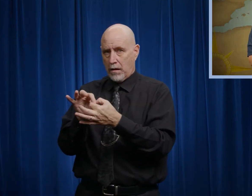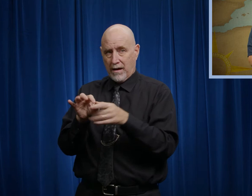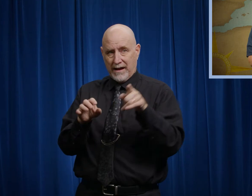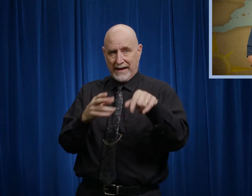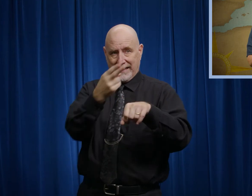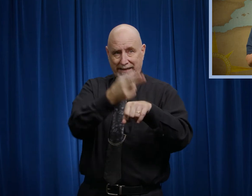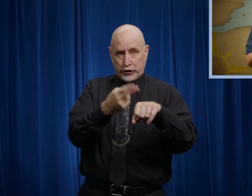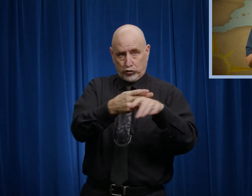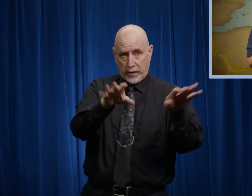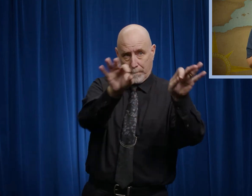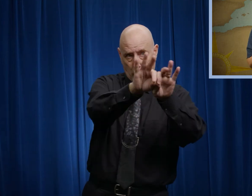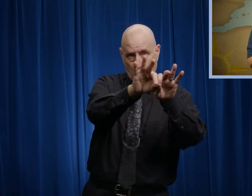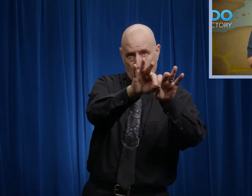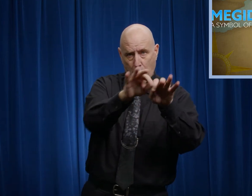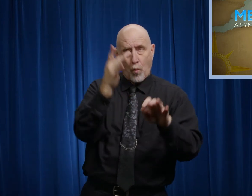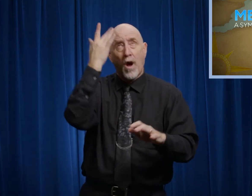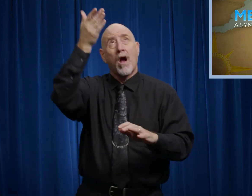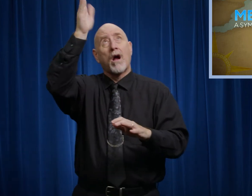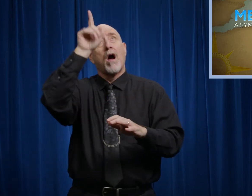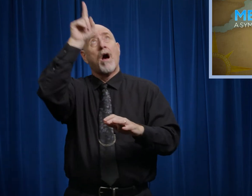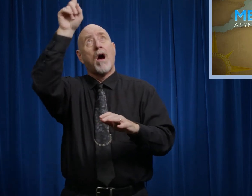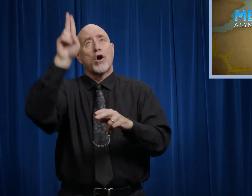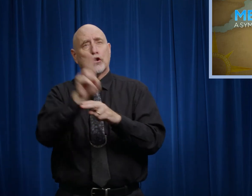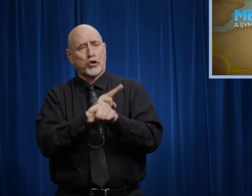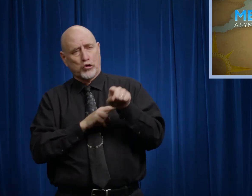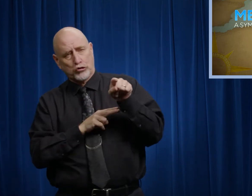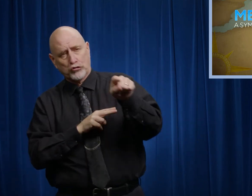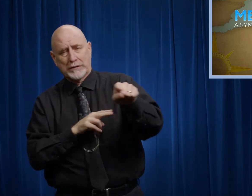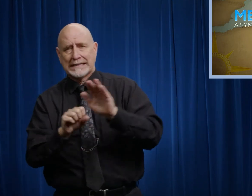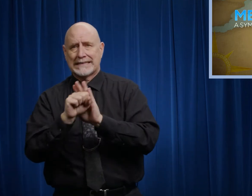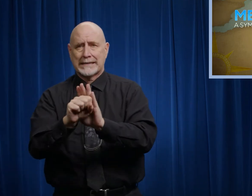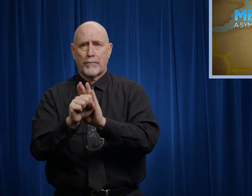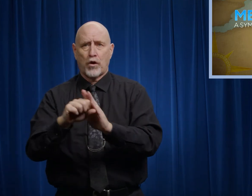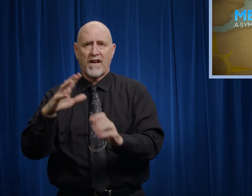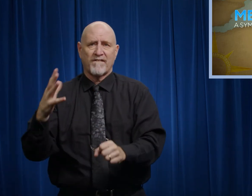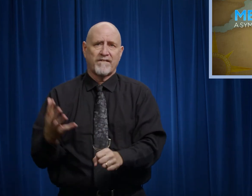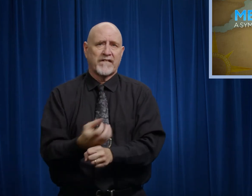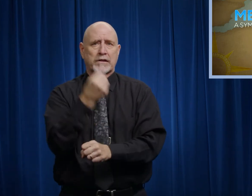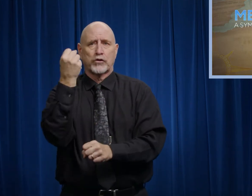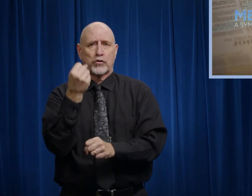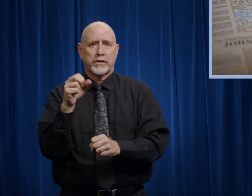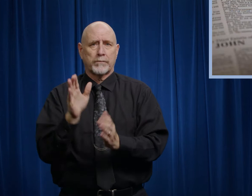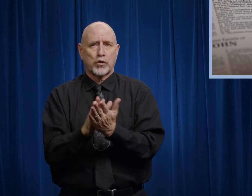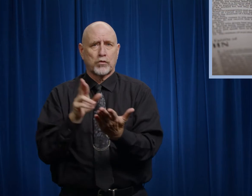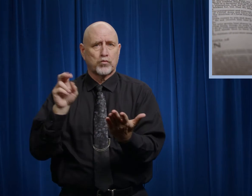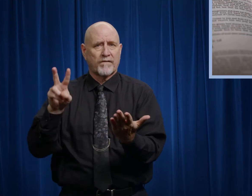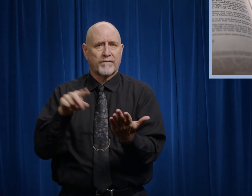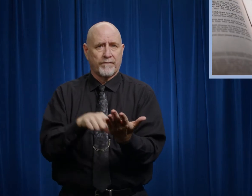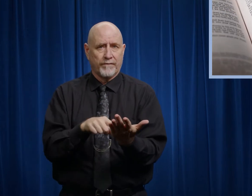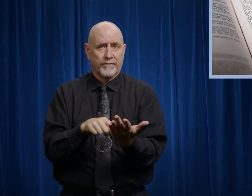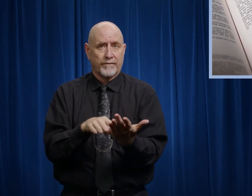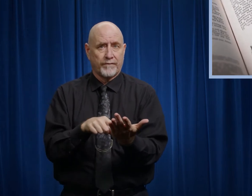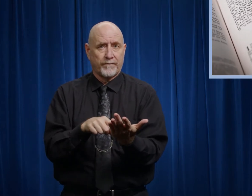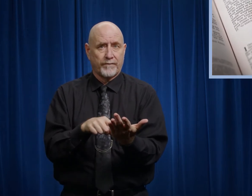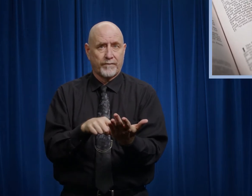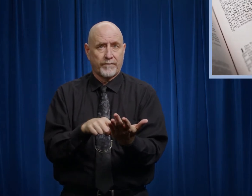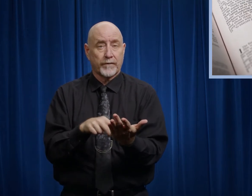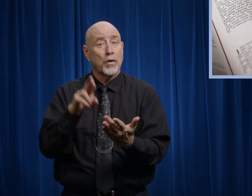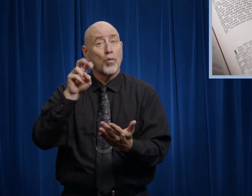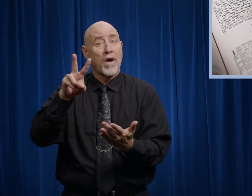its significance in history and why God would use it as a symbol of victory in the book of